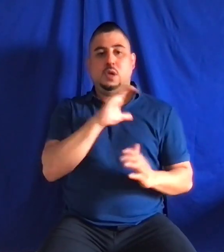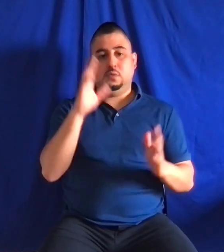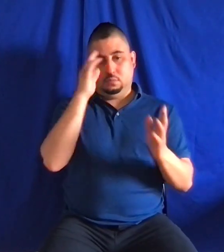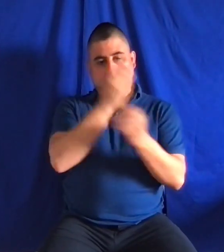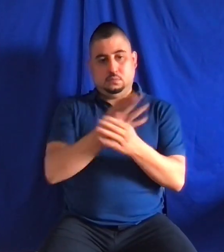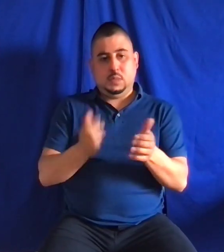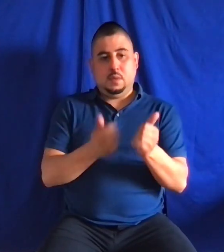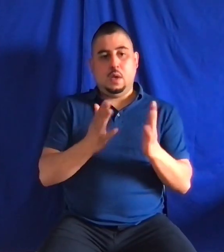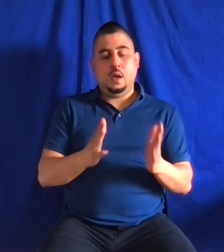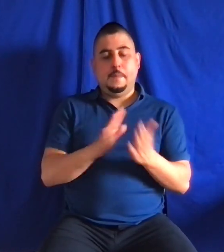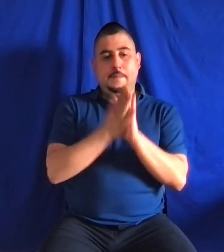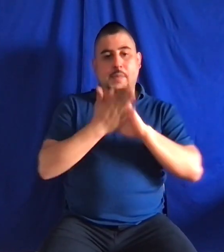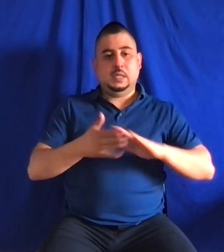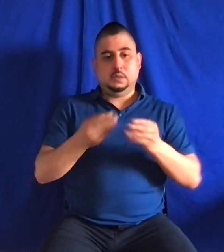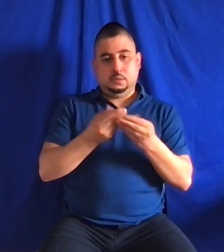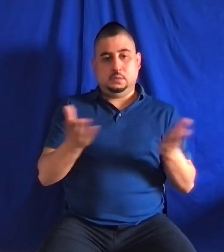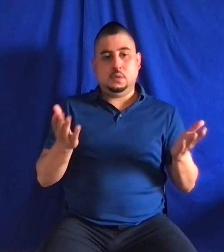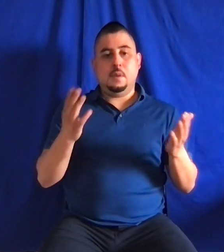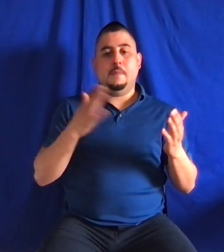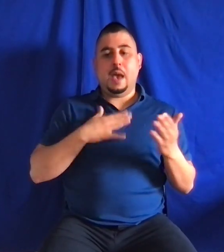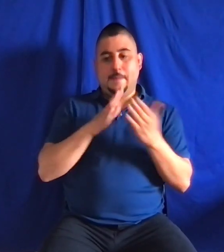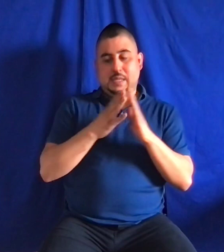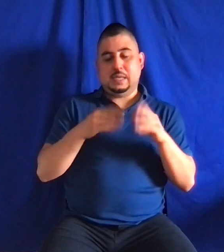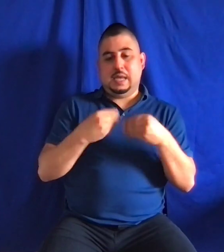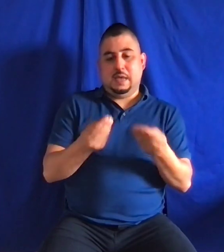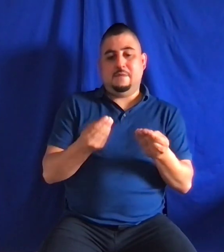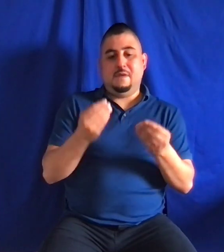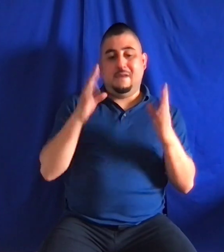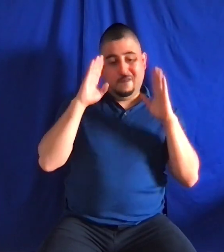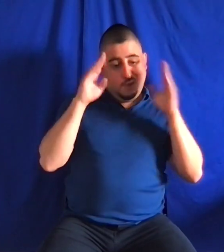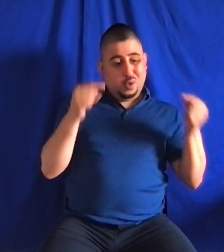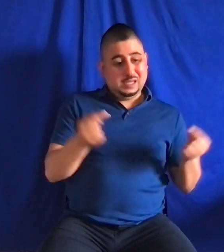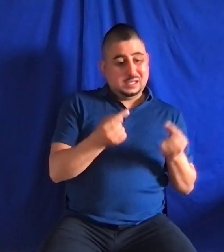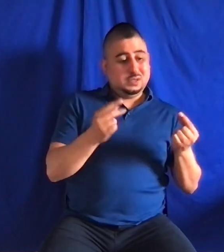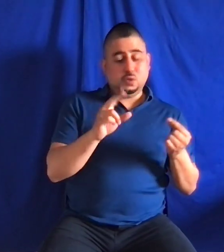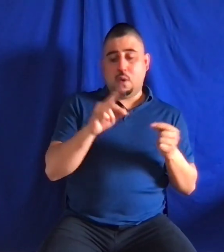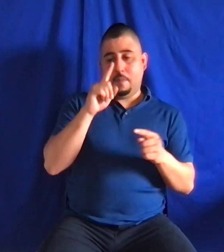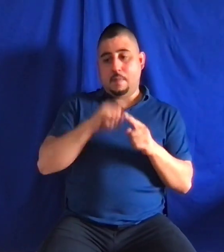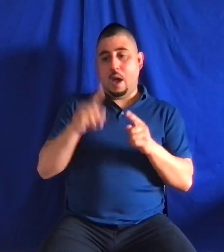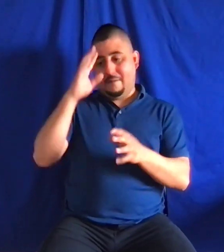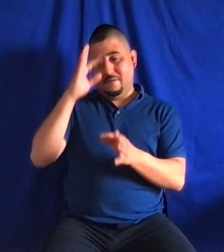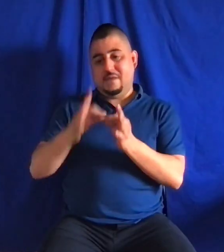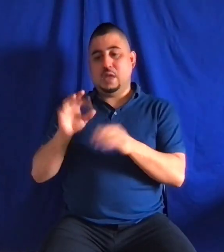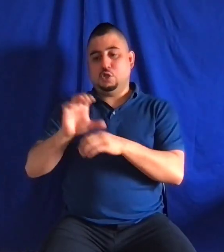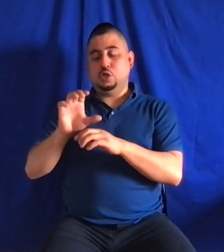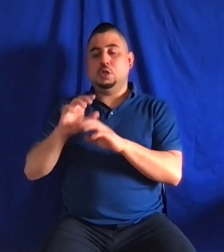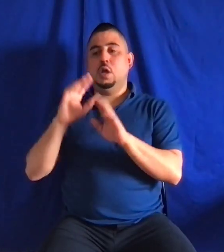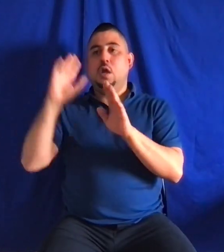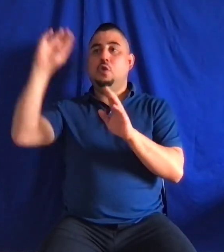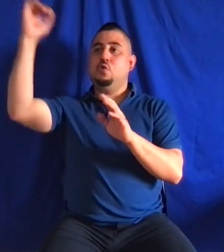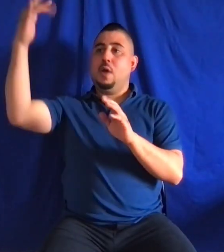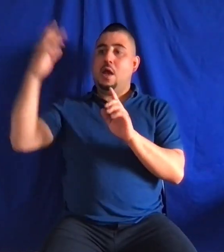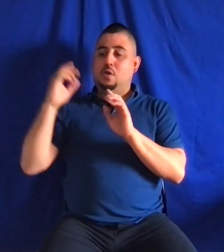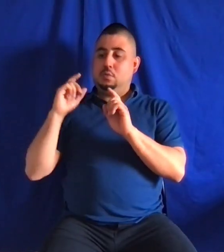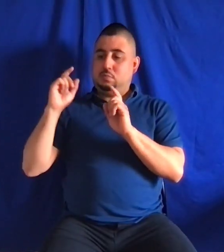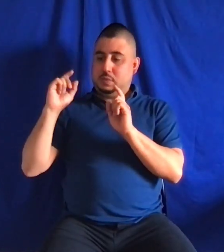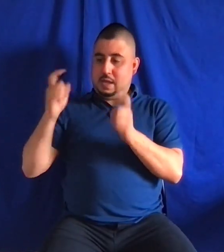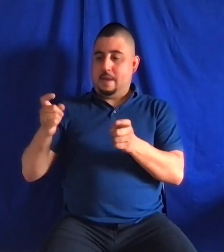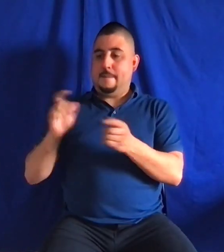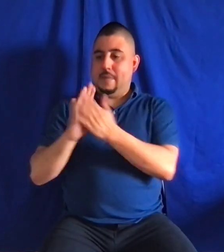Peace I leave you, my peace I give you, look not on our sins, but on the faith of your church, and graciously grant her peace and unity in accordance with your